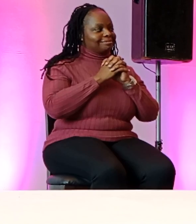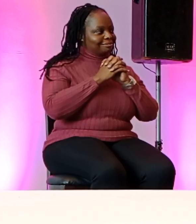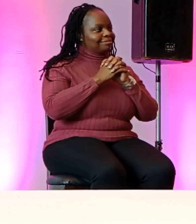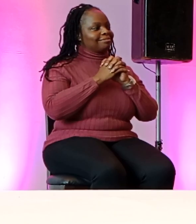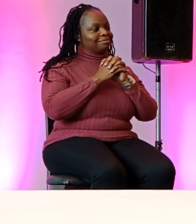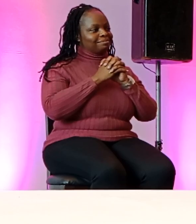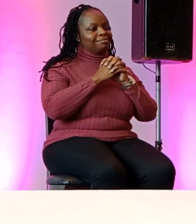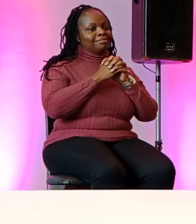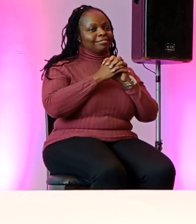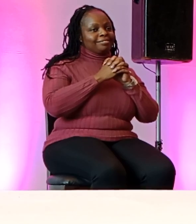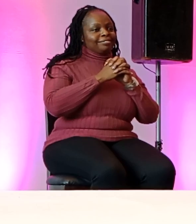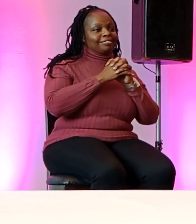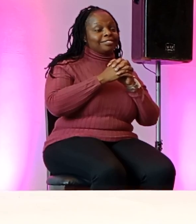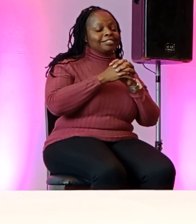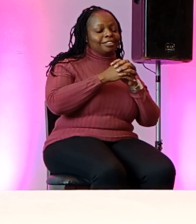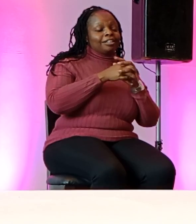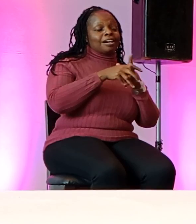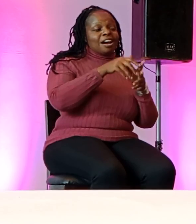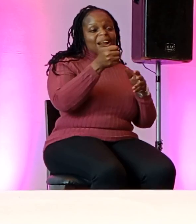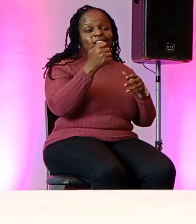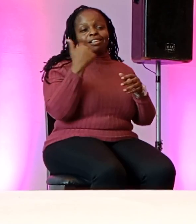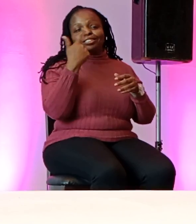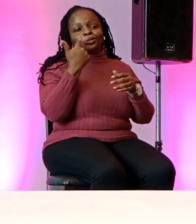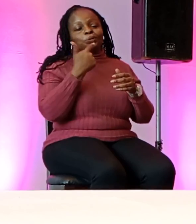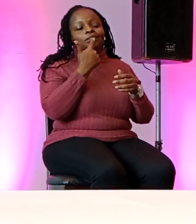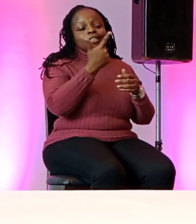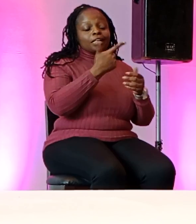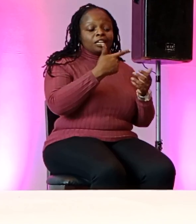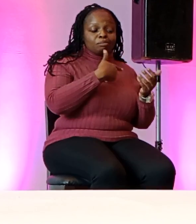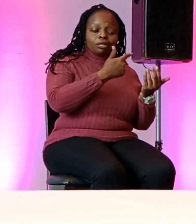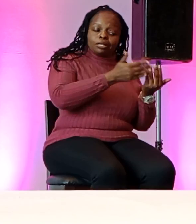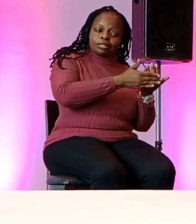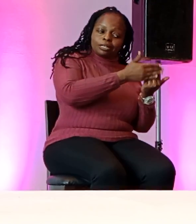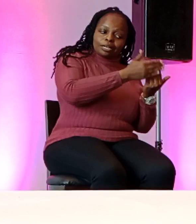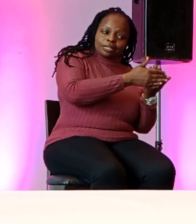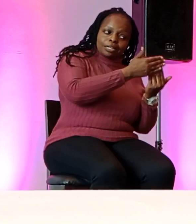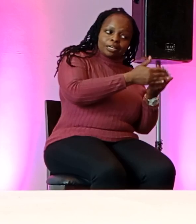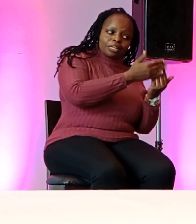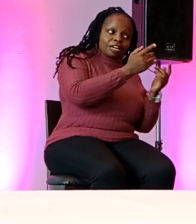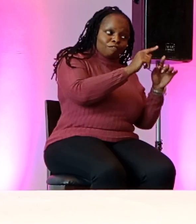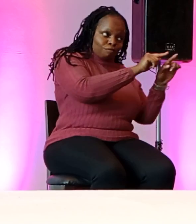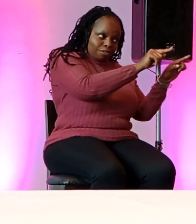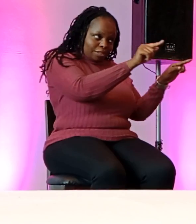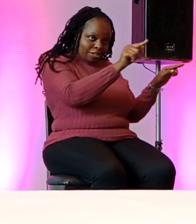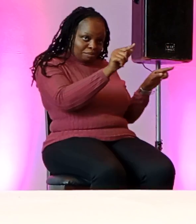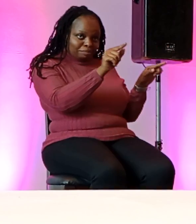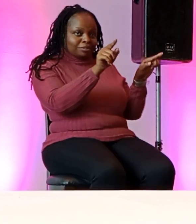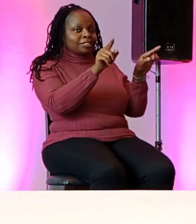Those who say I mentored them, you're privileged now to see one of my mentors.